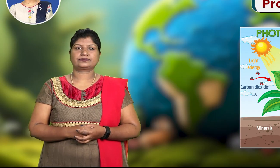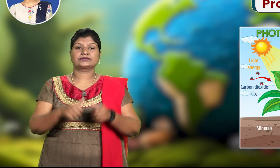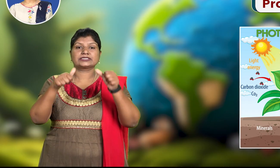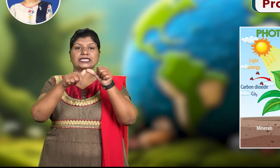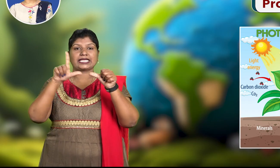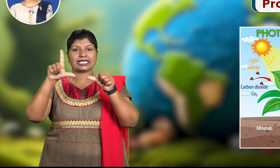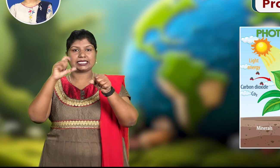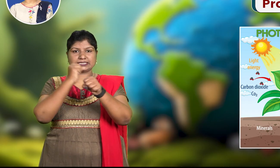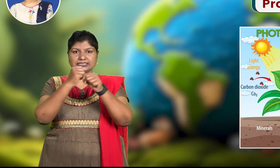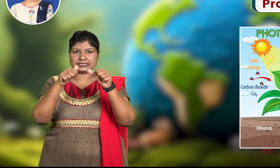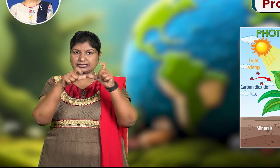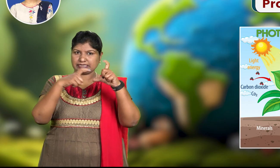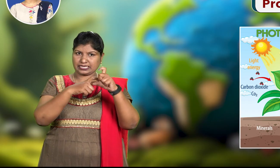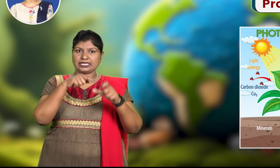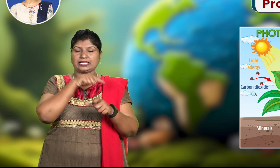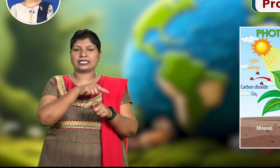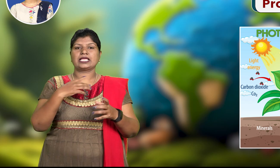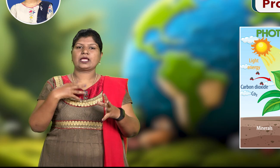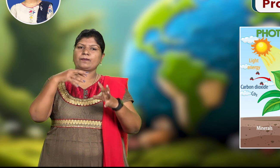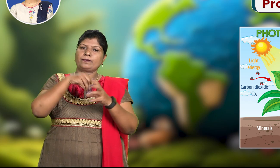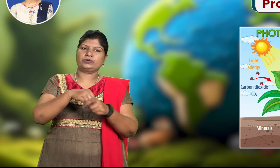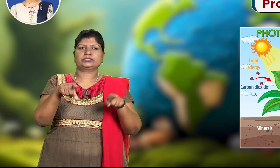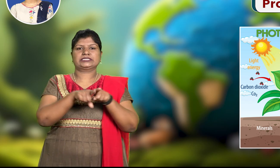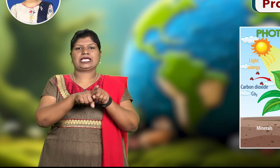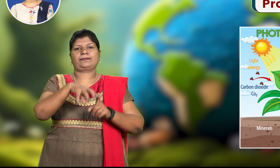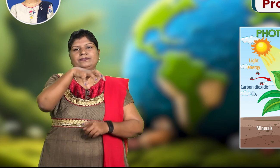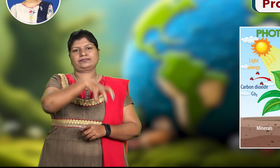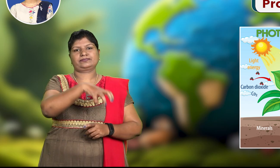algae also belong to this category.